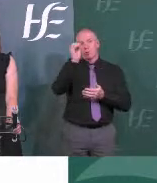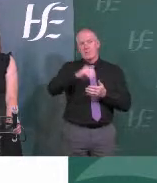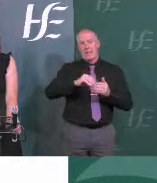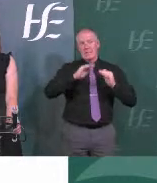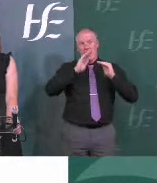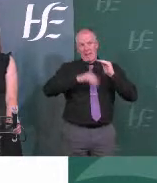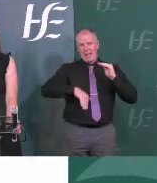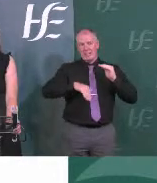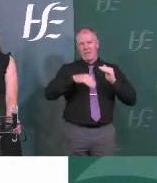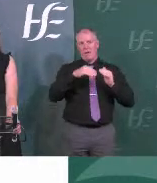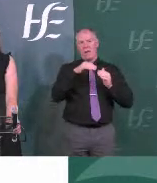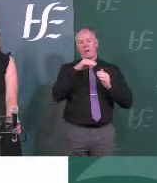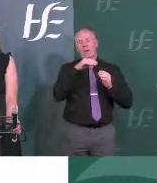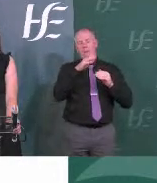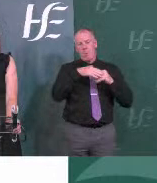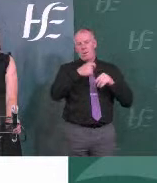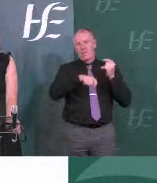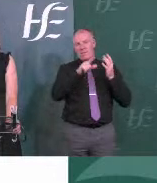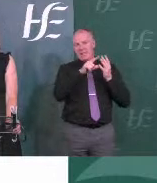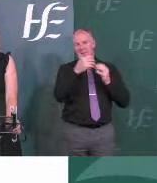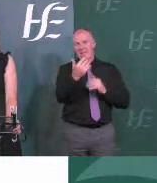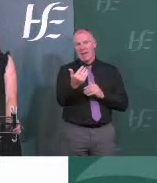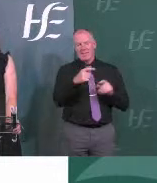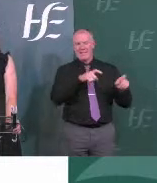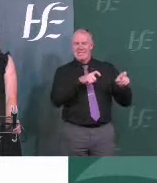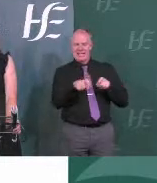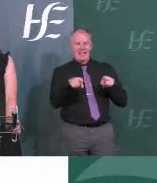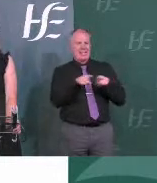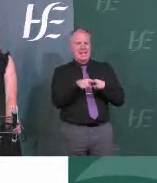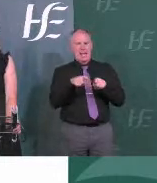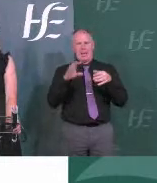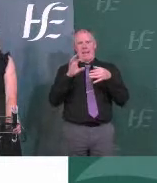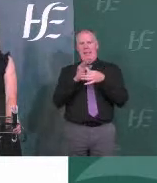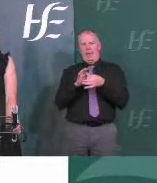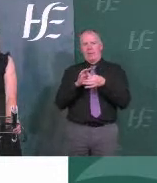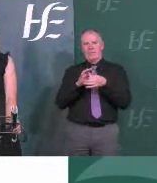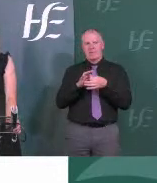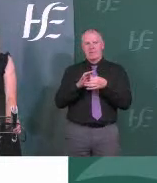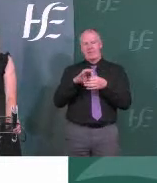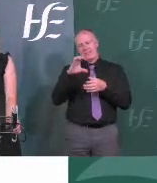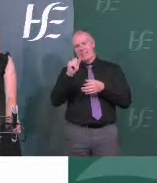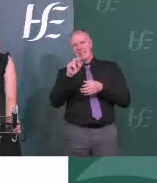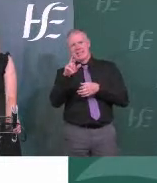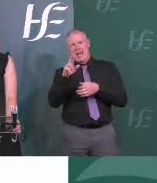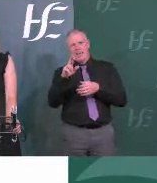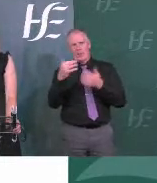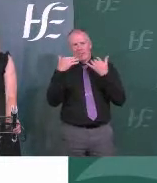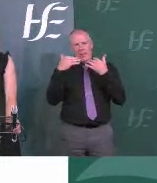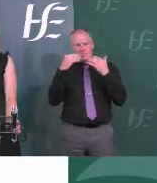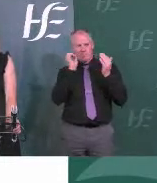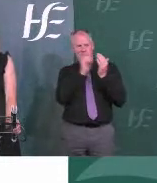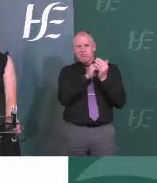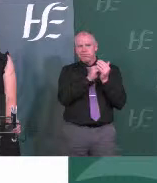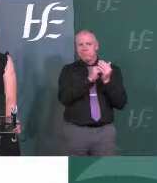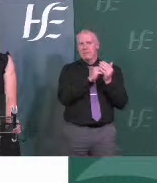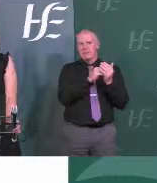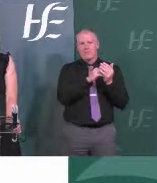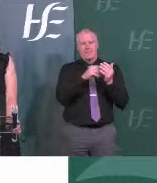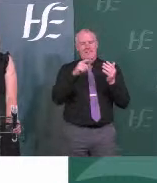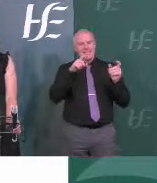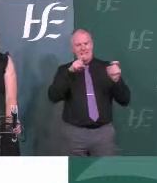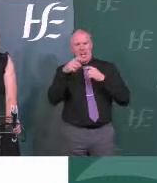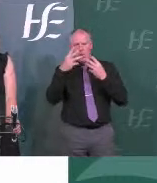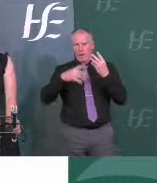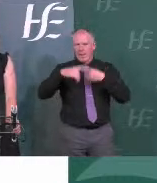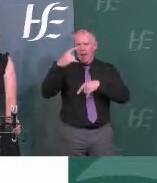on our over 75s. Now, again, that is related somewhat to the data challenges we've had and how we're entering that data. But clearly, we'd like